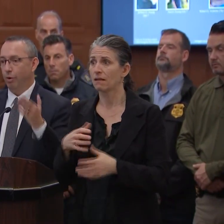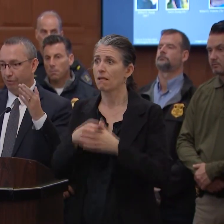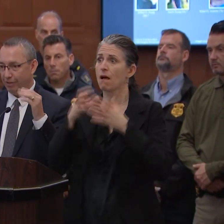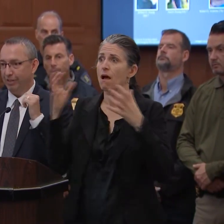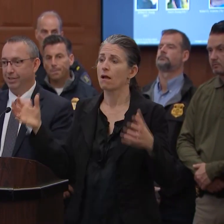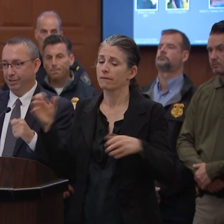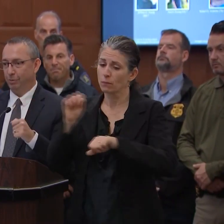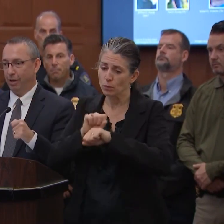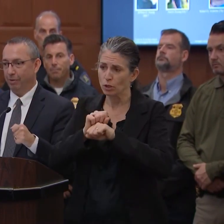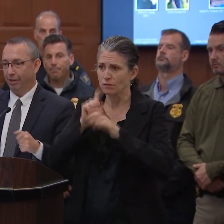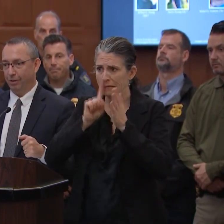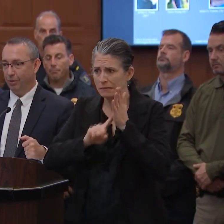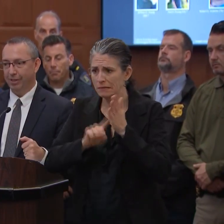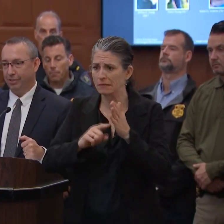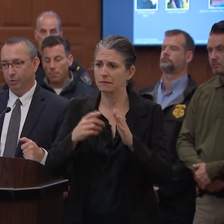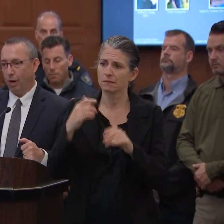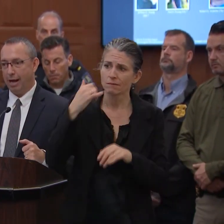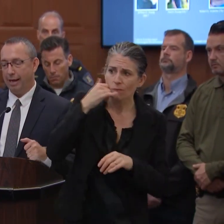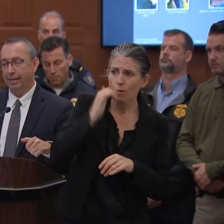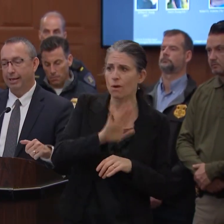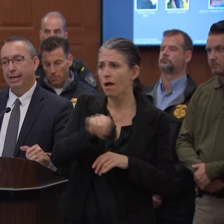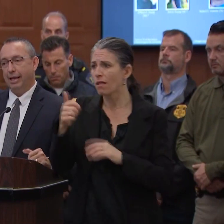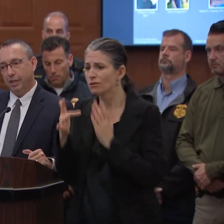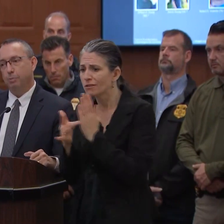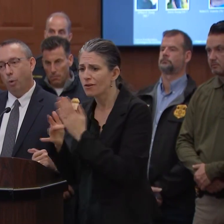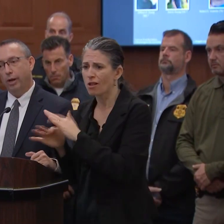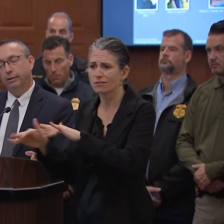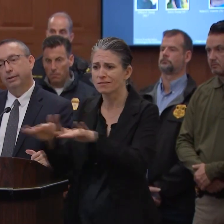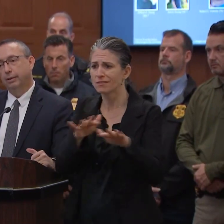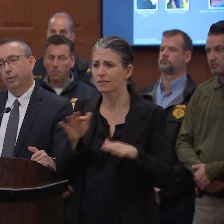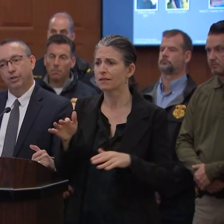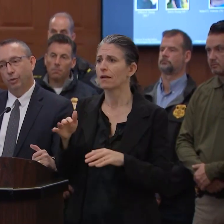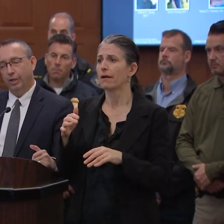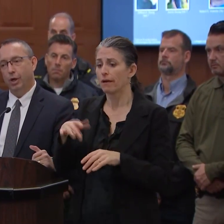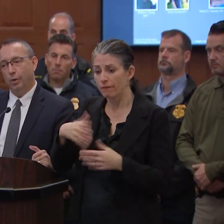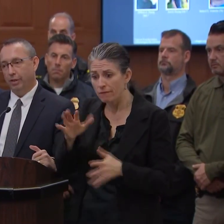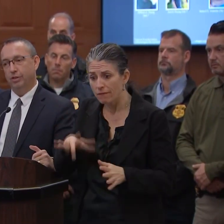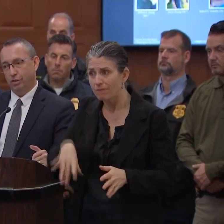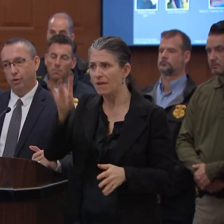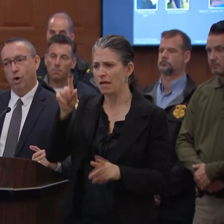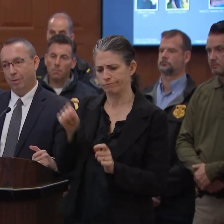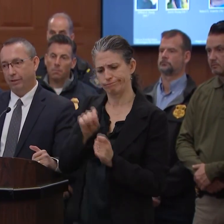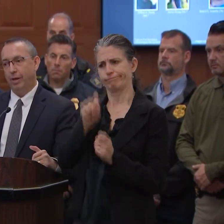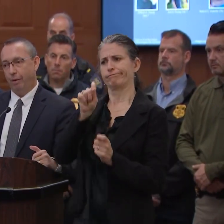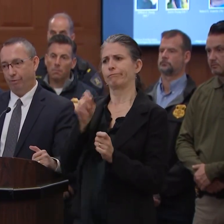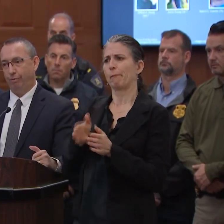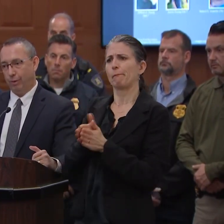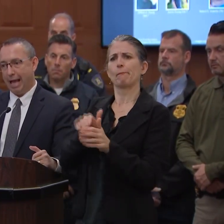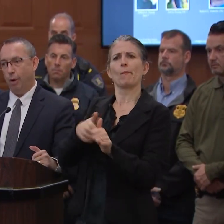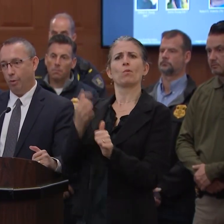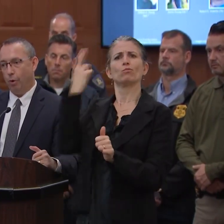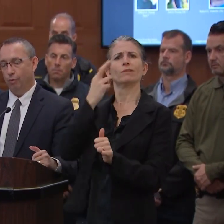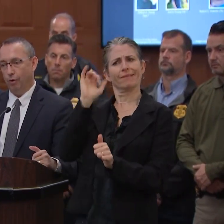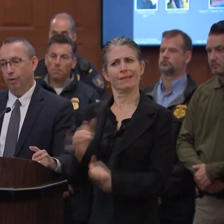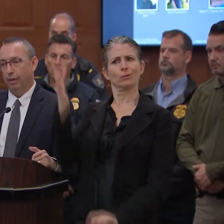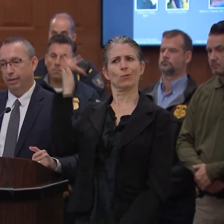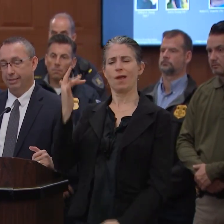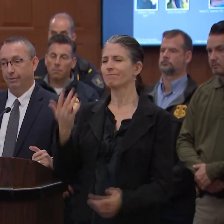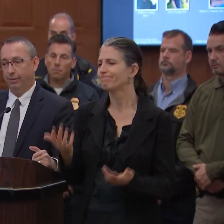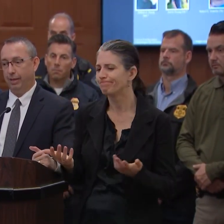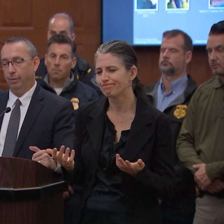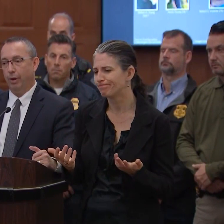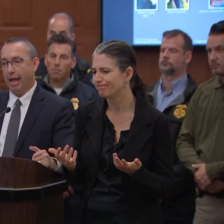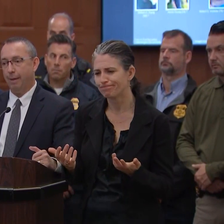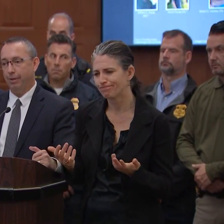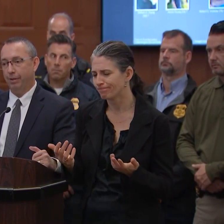concrete motive that says this is what I'm going to do and this is why? At this point, we certainly know that there's a strong mental health cloud over